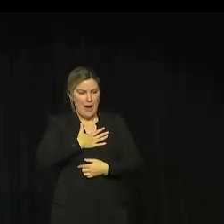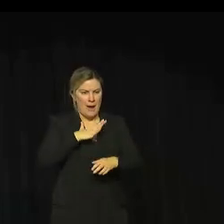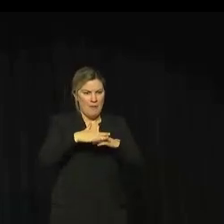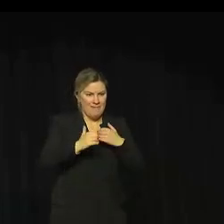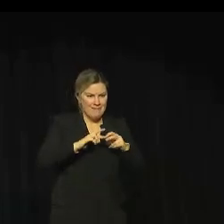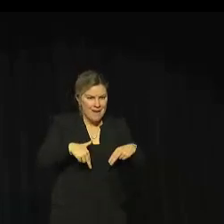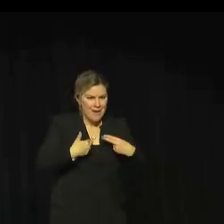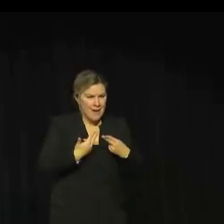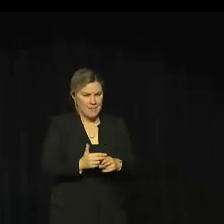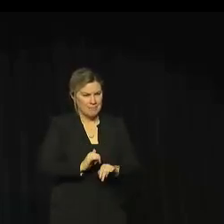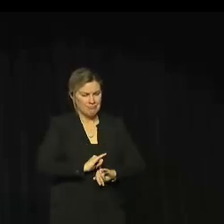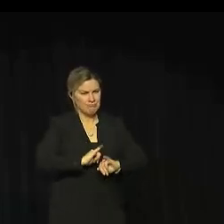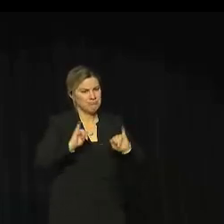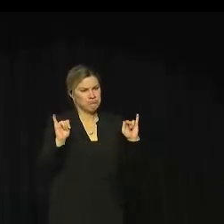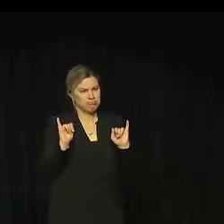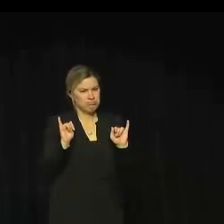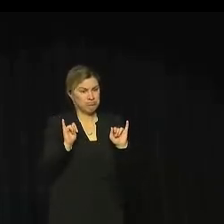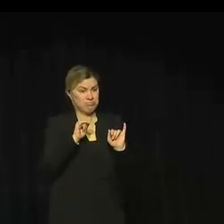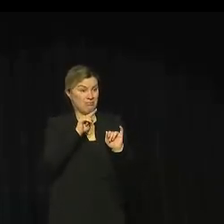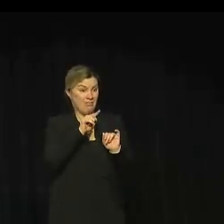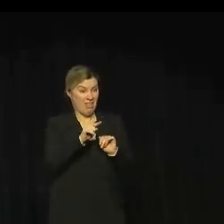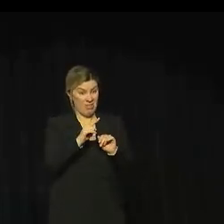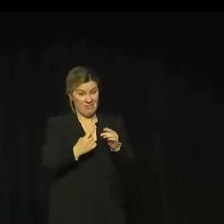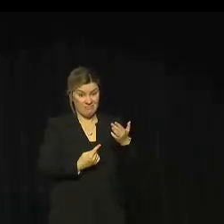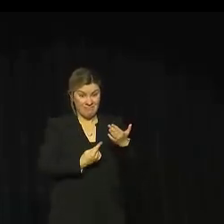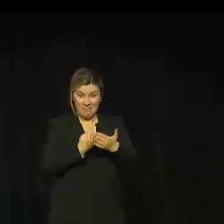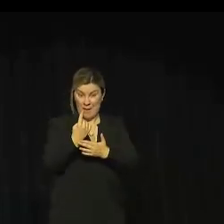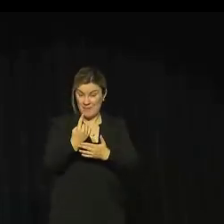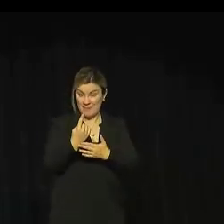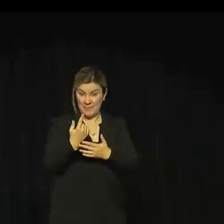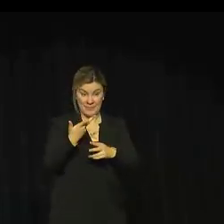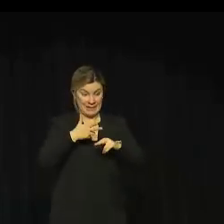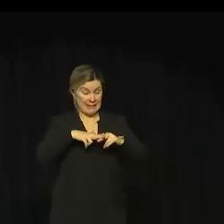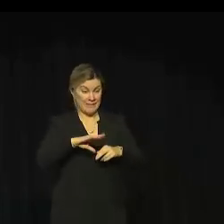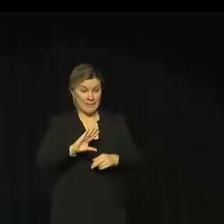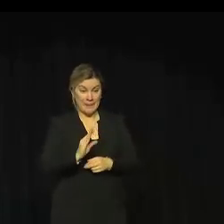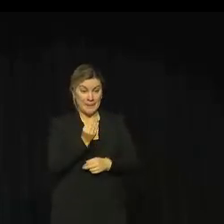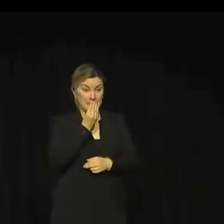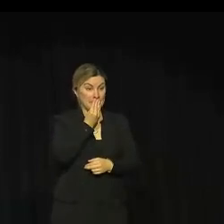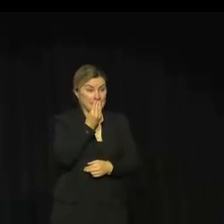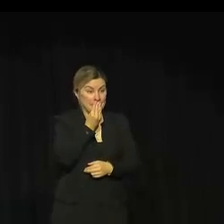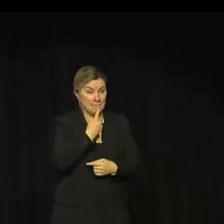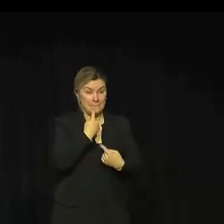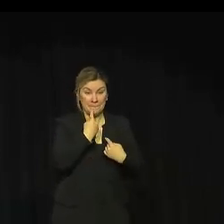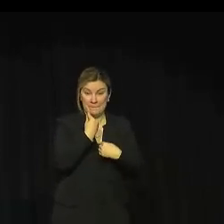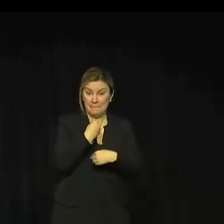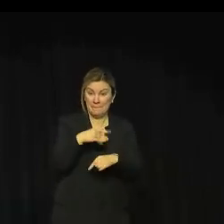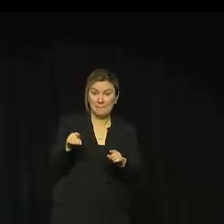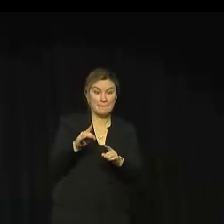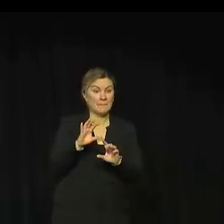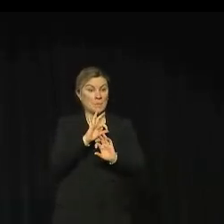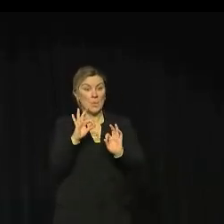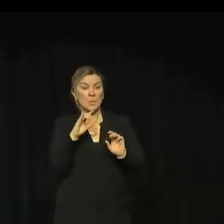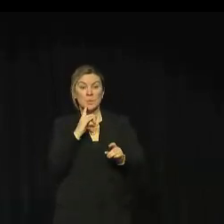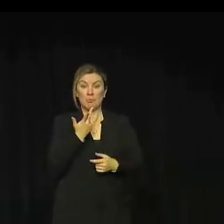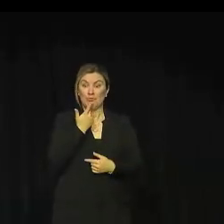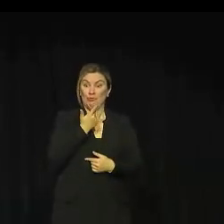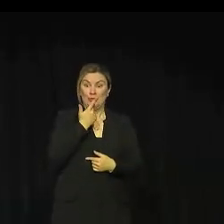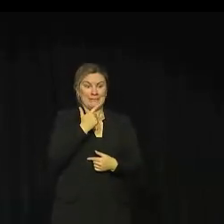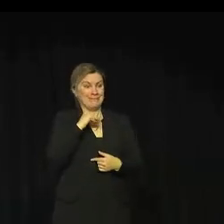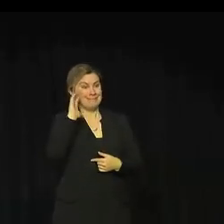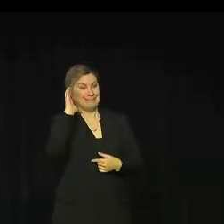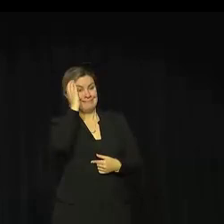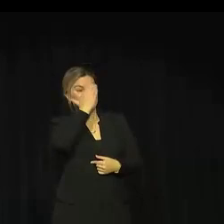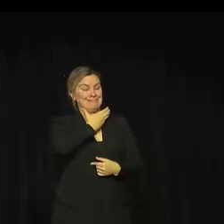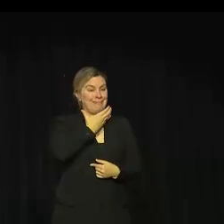family. And that was the deal. If you kept quiet about it, if you pretended, you would be